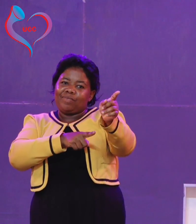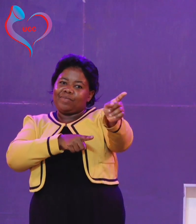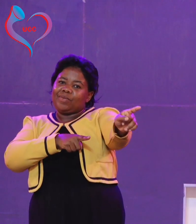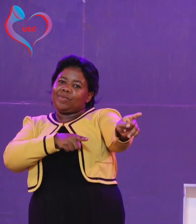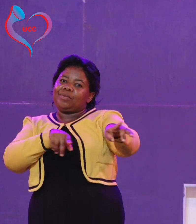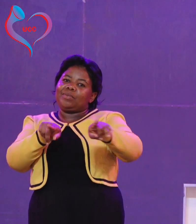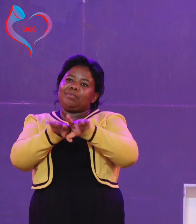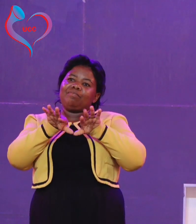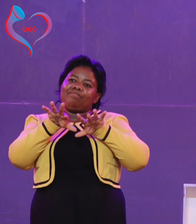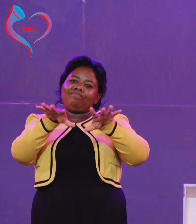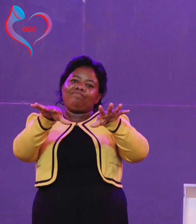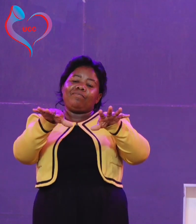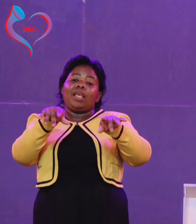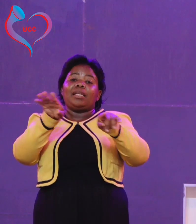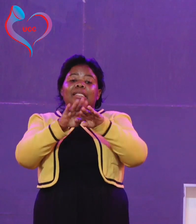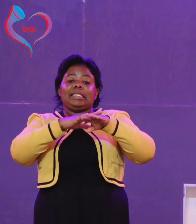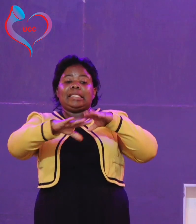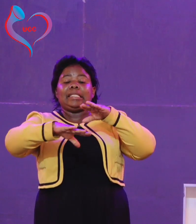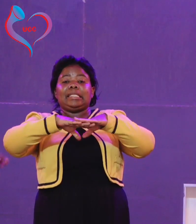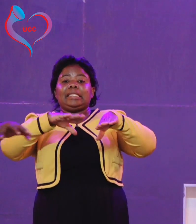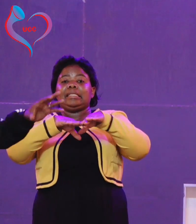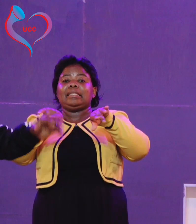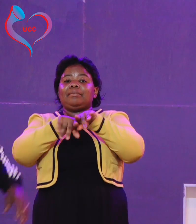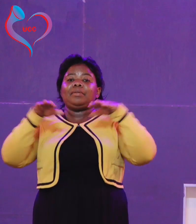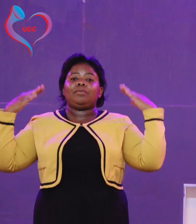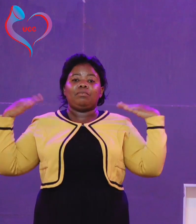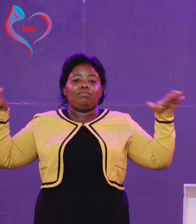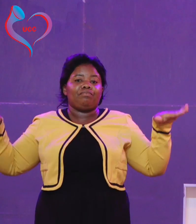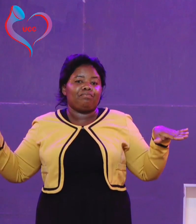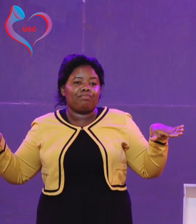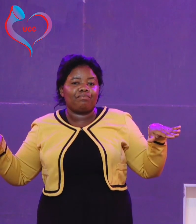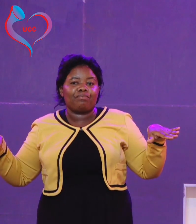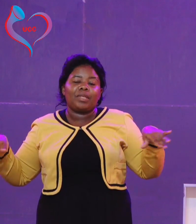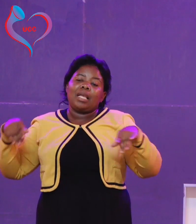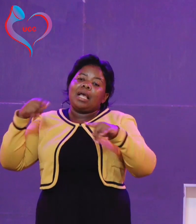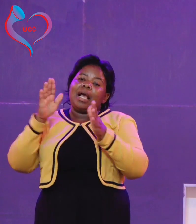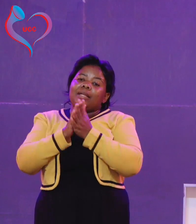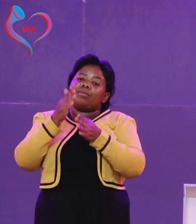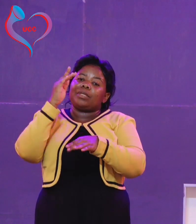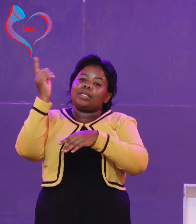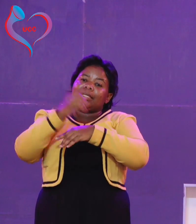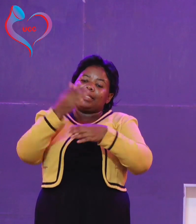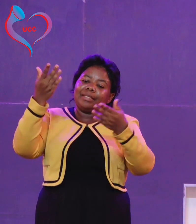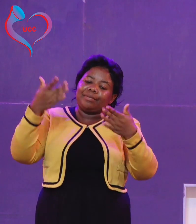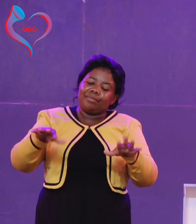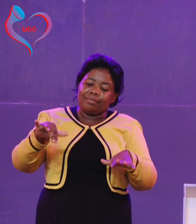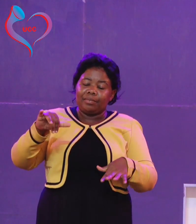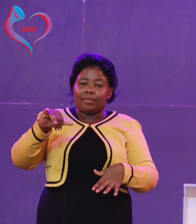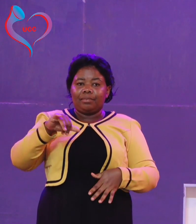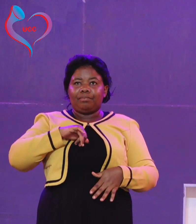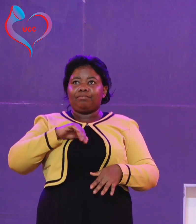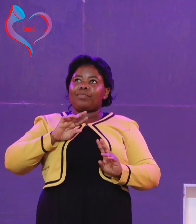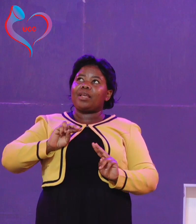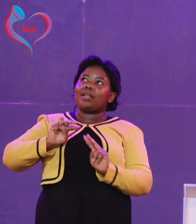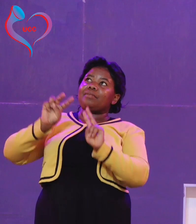eby'empungu. N'enjala ze ng'enjala ez'ennyonyi. Ennaku ezo bwe zaggwa. Nze Nebukadneza ne